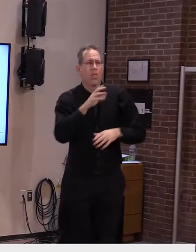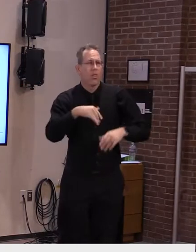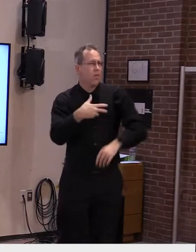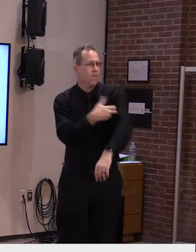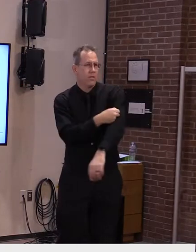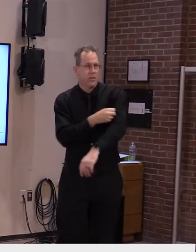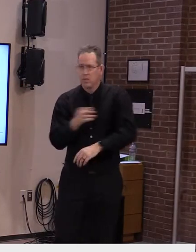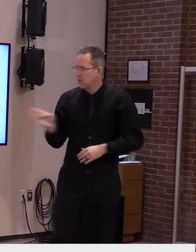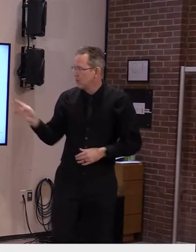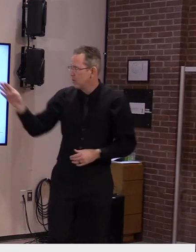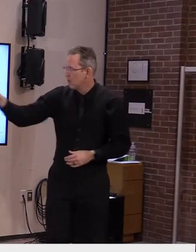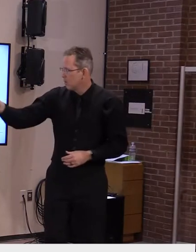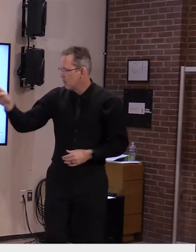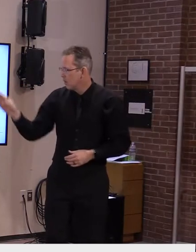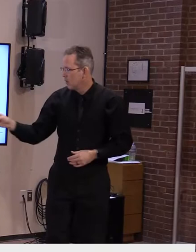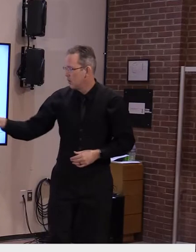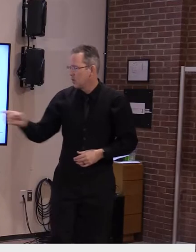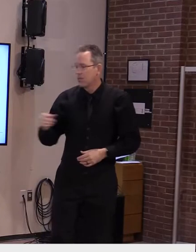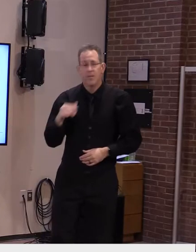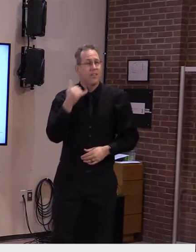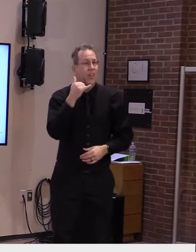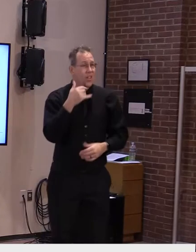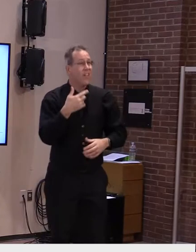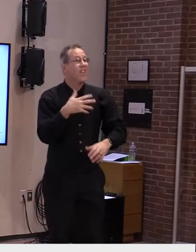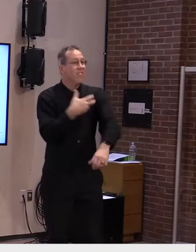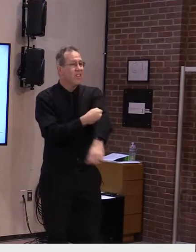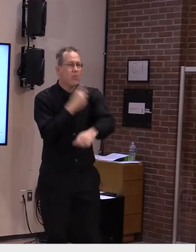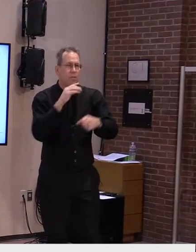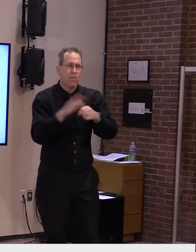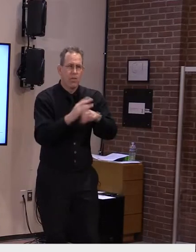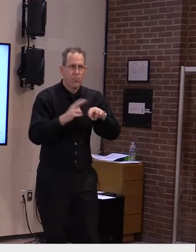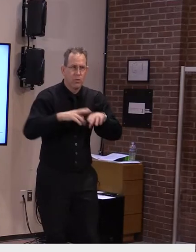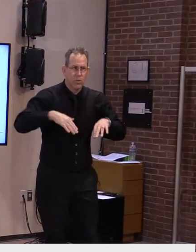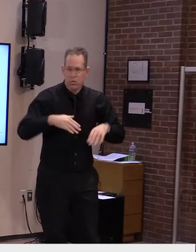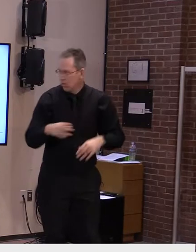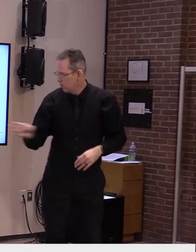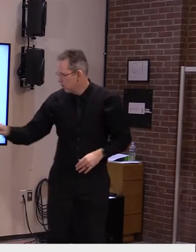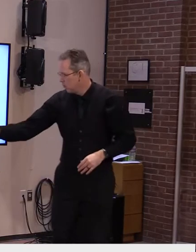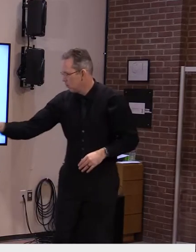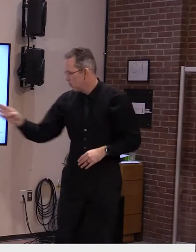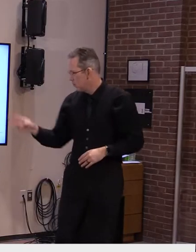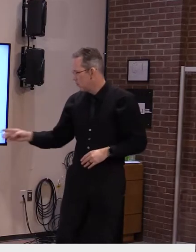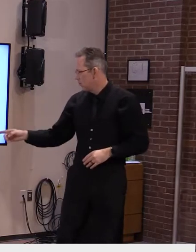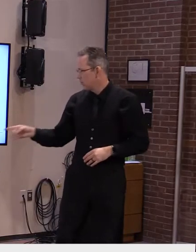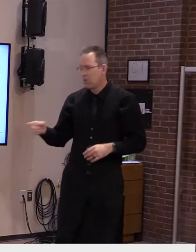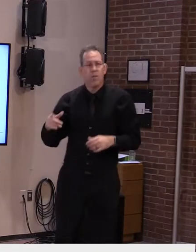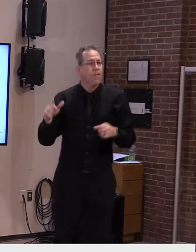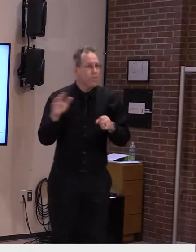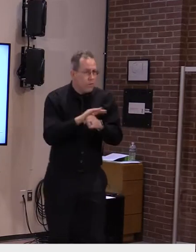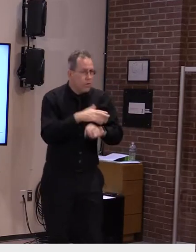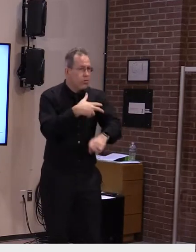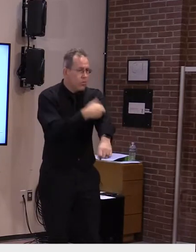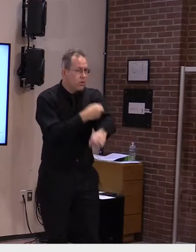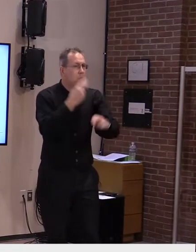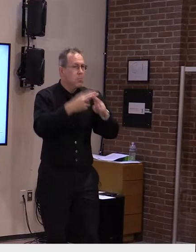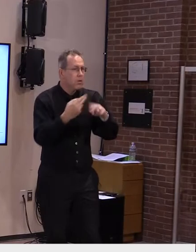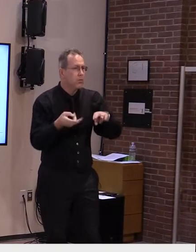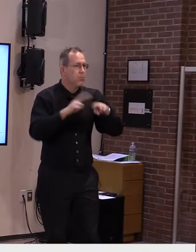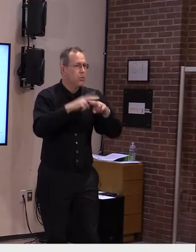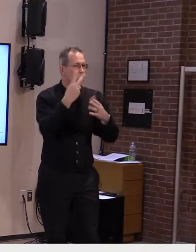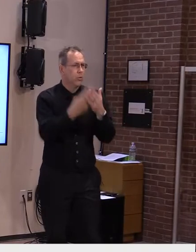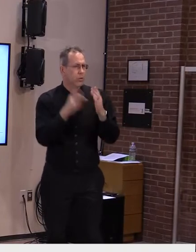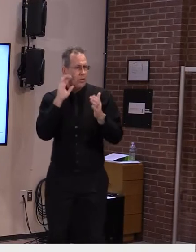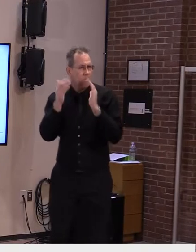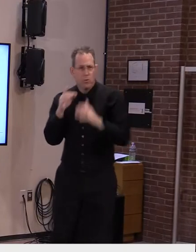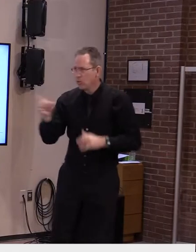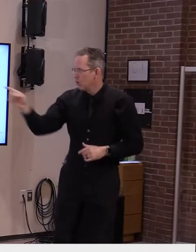vaccinated but don't have a booster, and those who are fully vaccinated with a booster, and looking at the rates in which those populations are going to the hospital